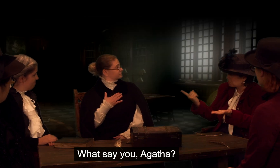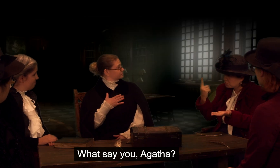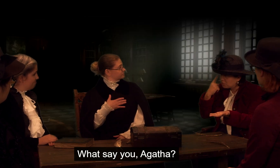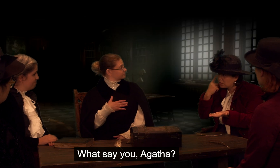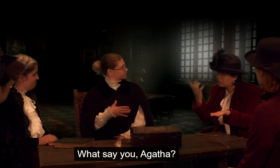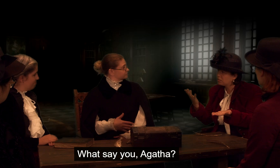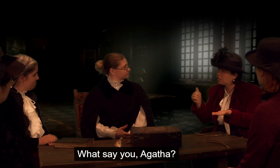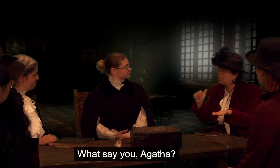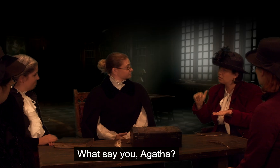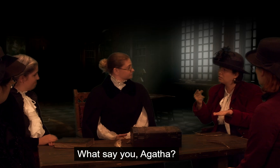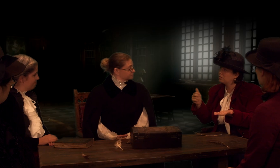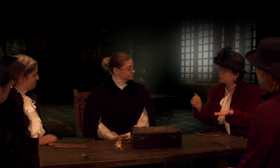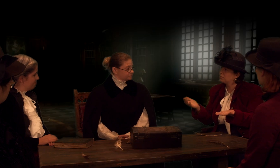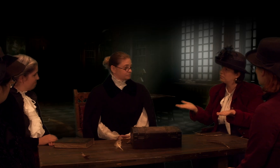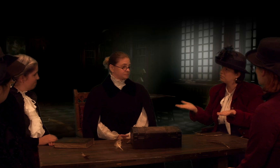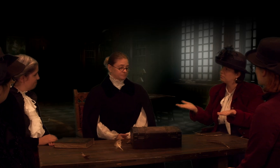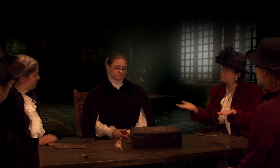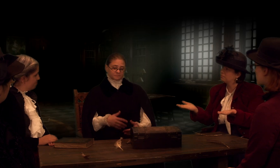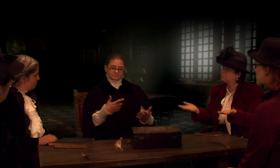What say you, Agatha?